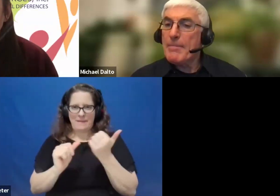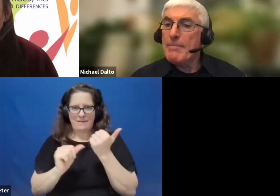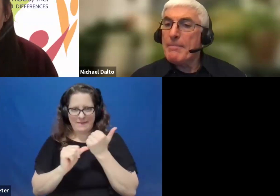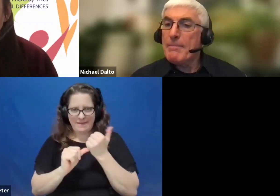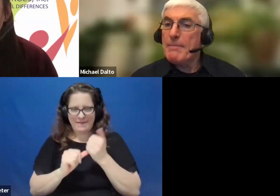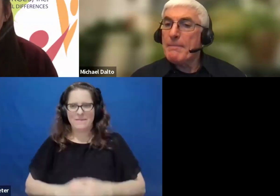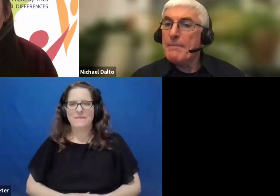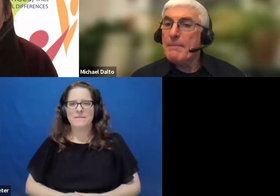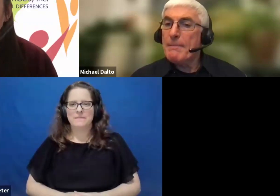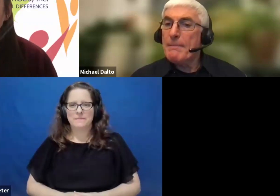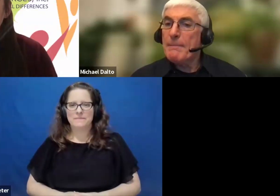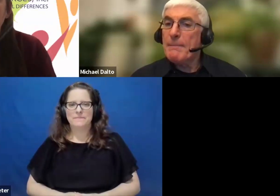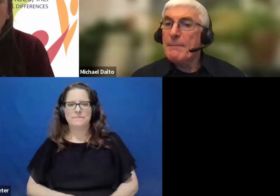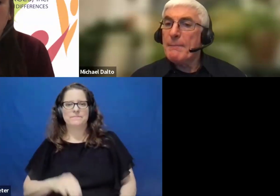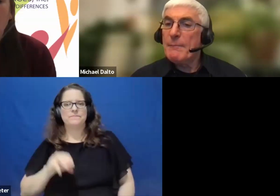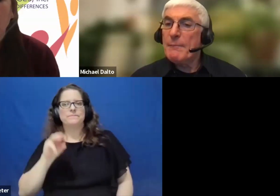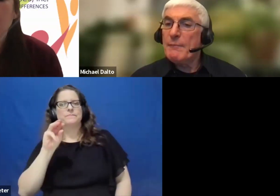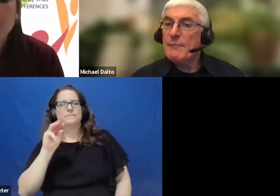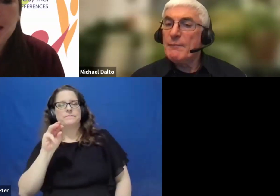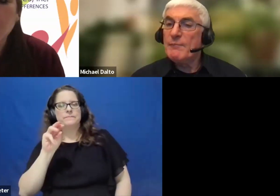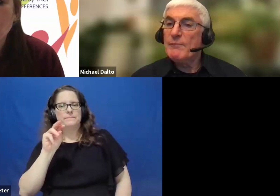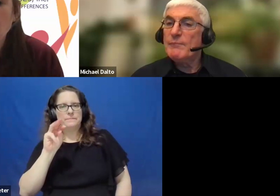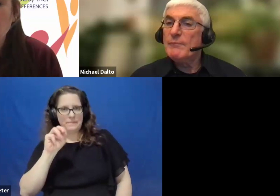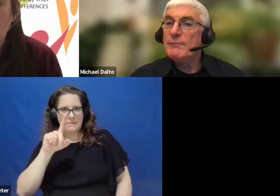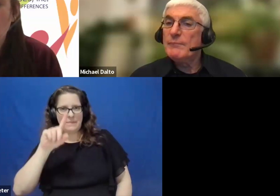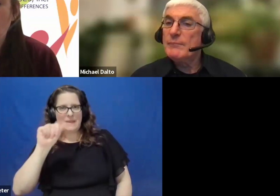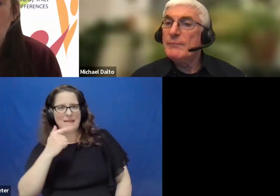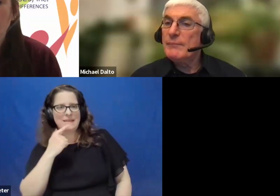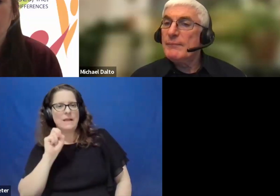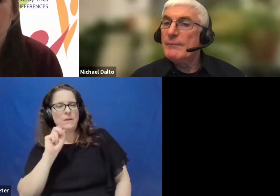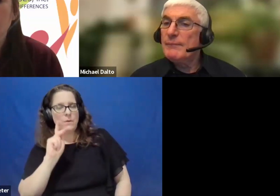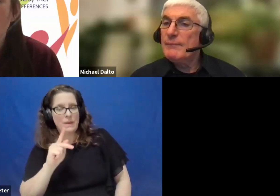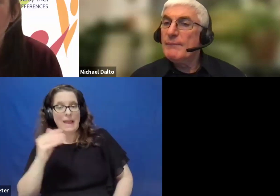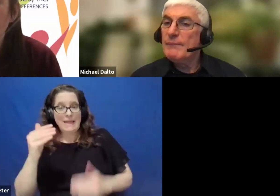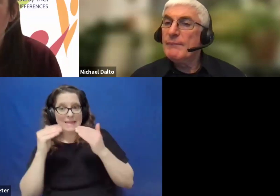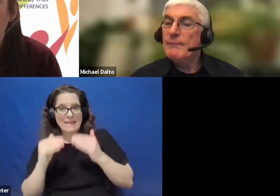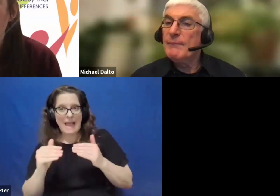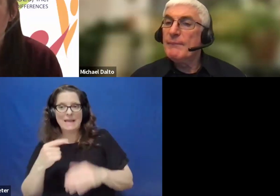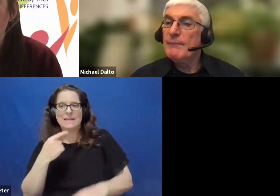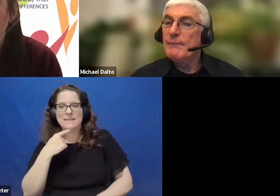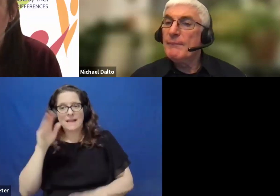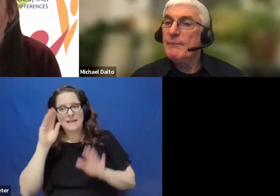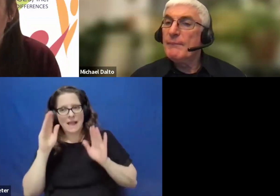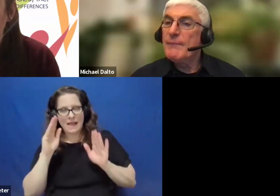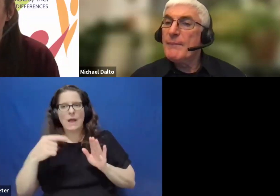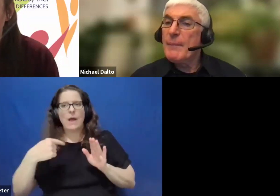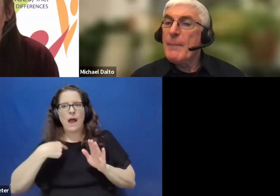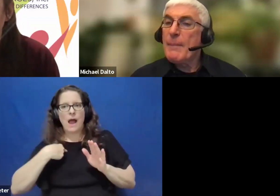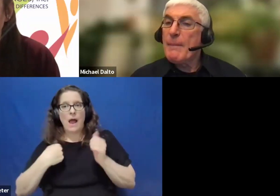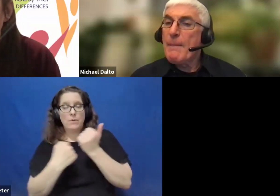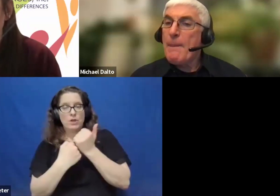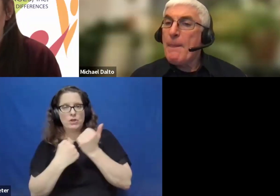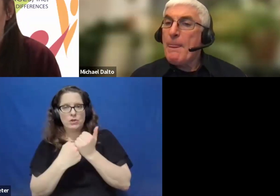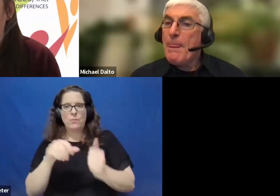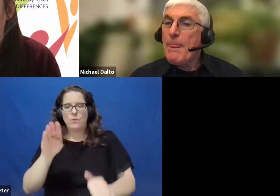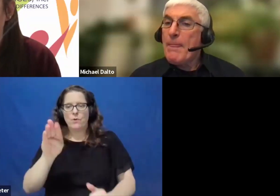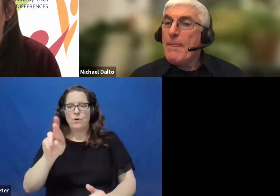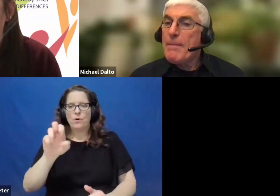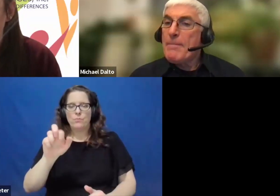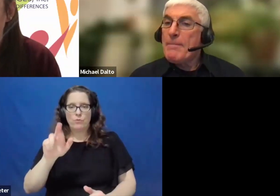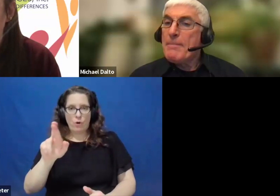Okay, great. Thank you. The next question says, "Hi, Michael. I'm a support broker and support